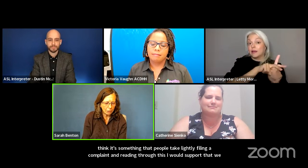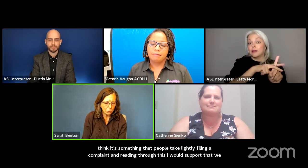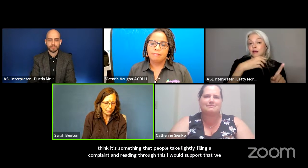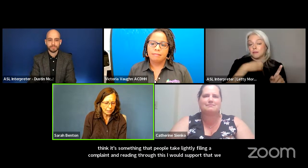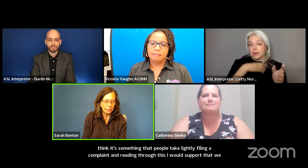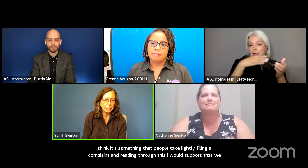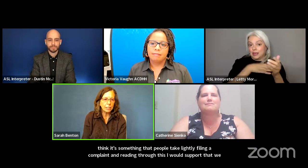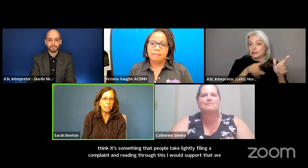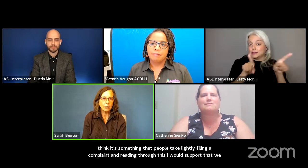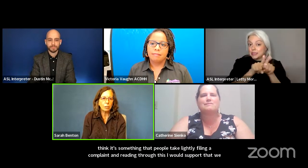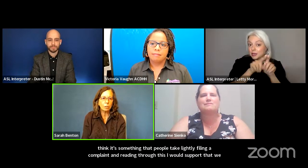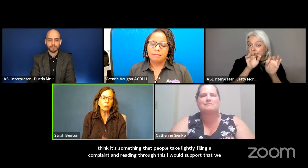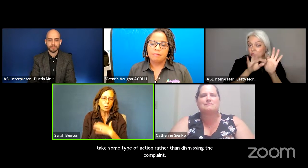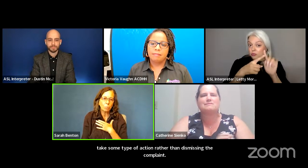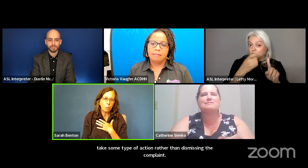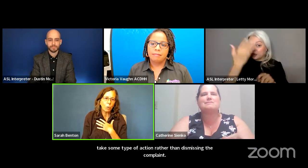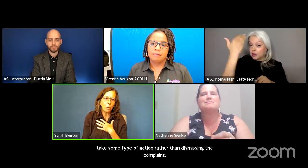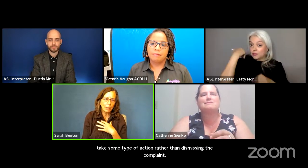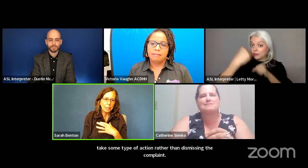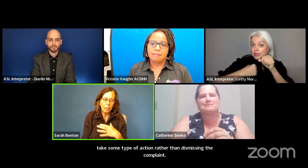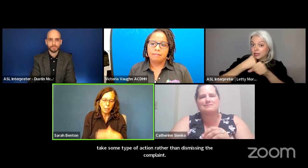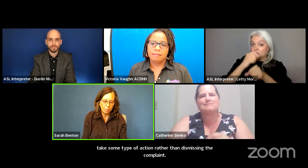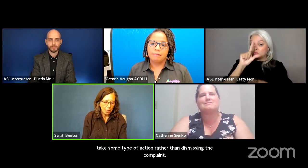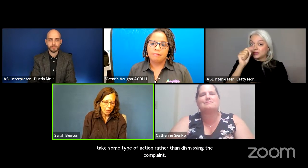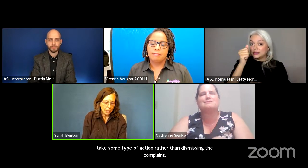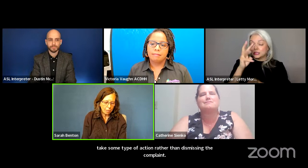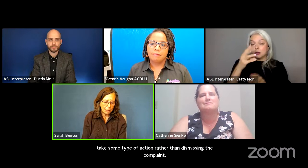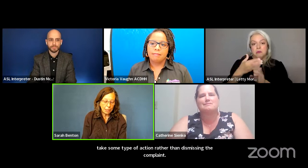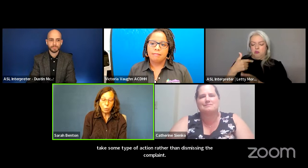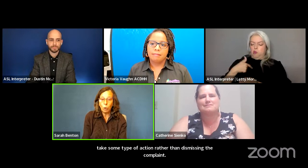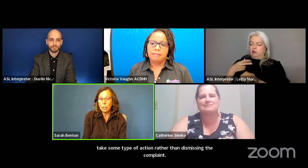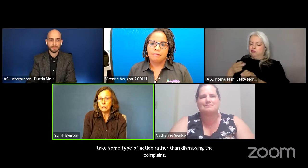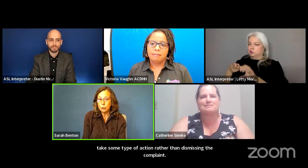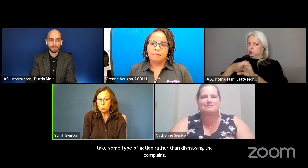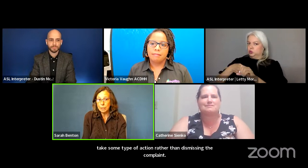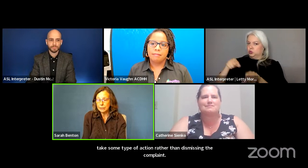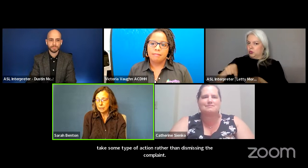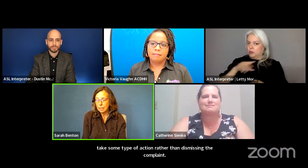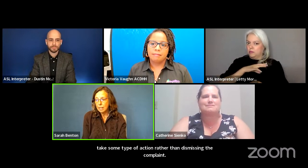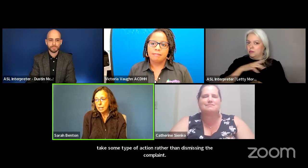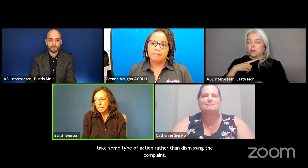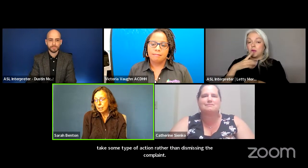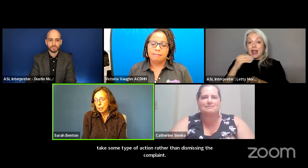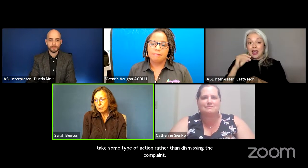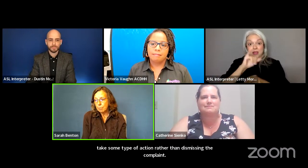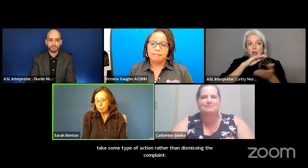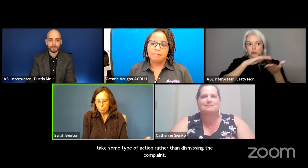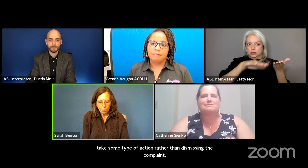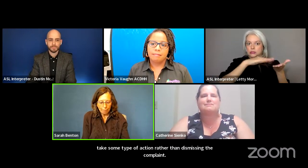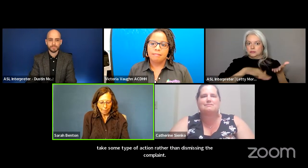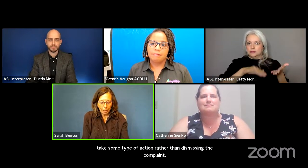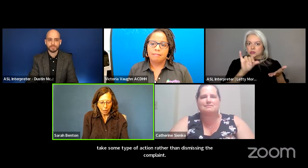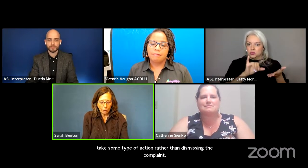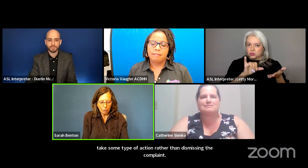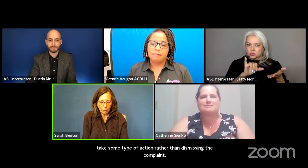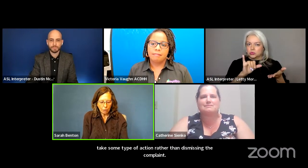interpreter back in 2016. This was before my time, and they were all dismissed. I